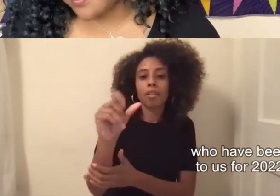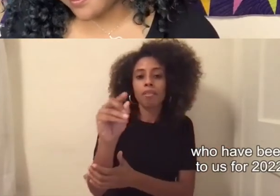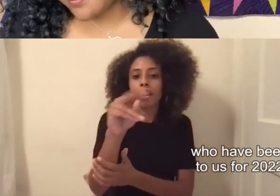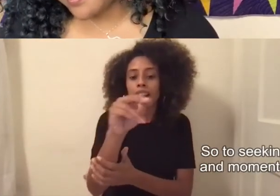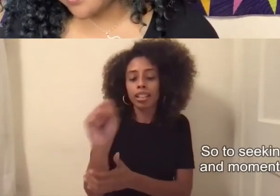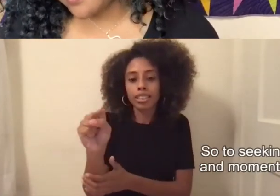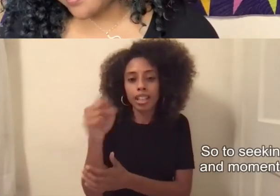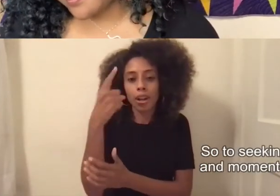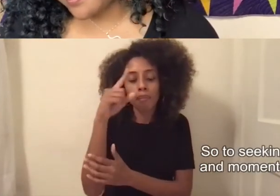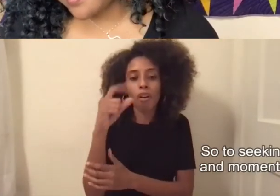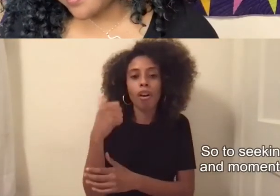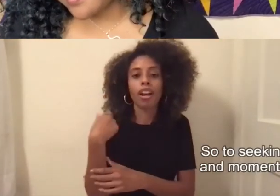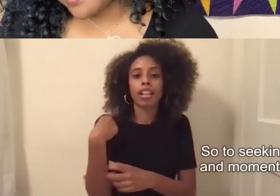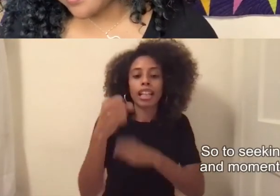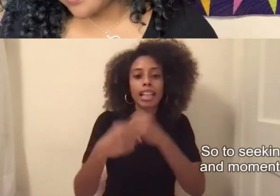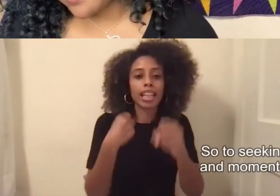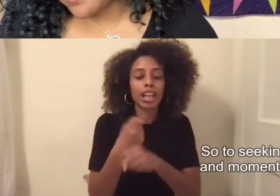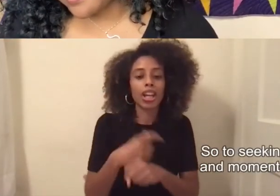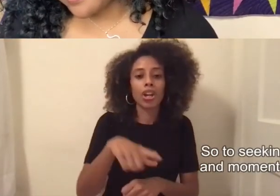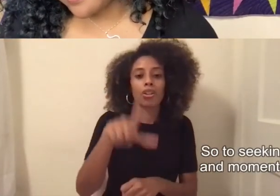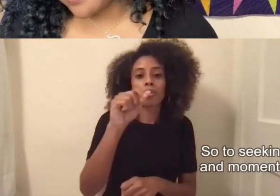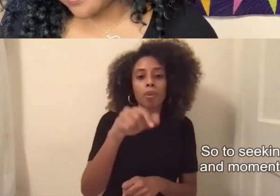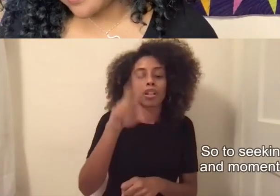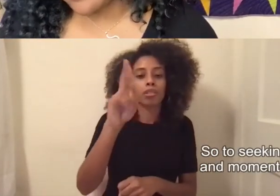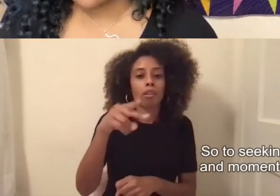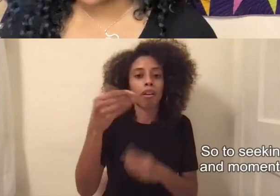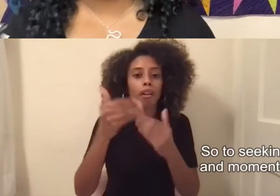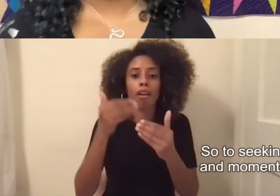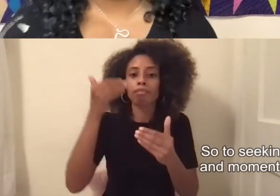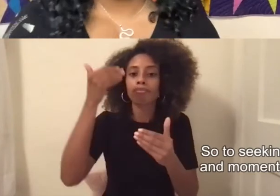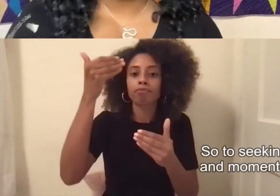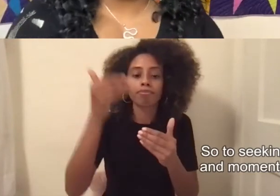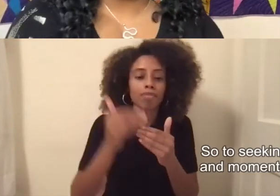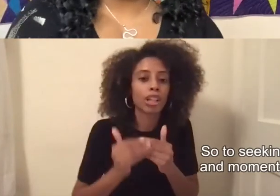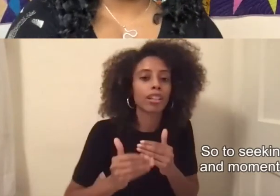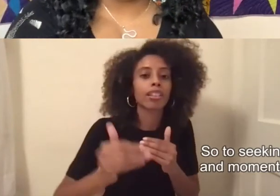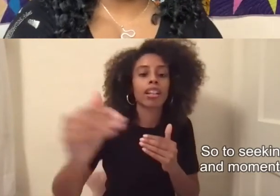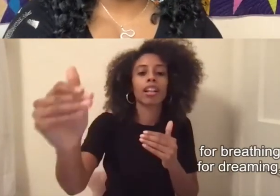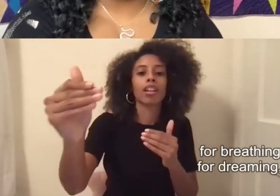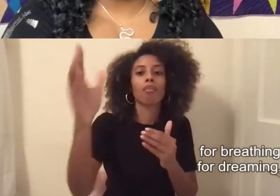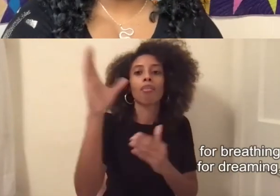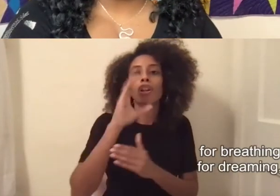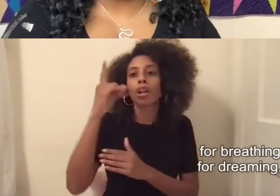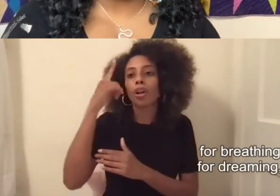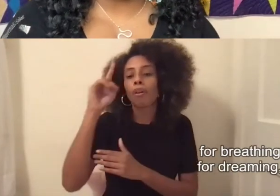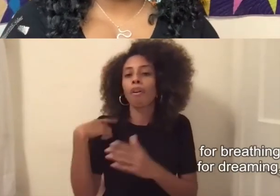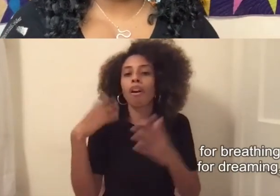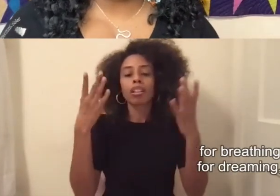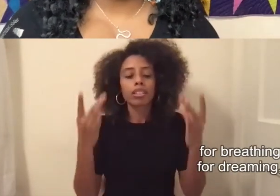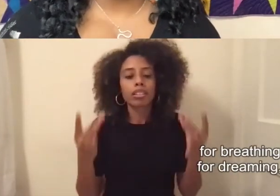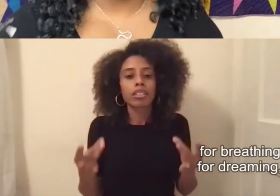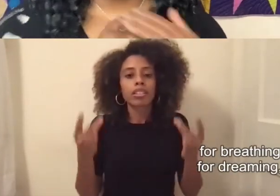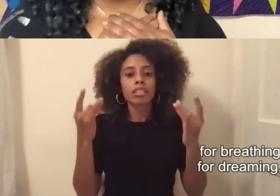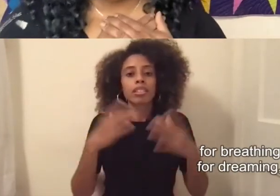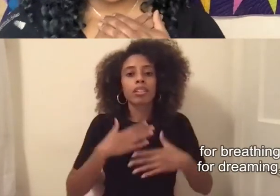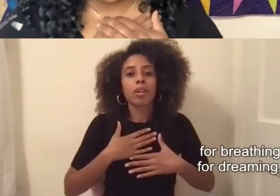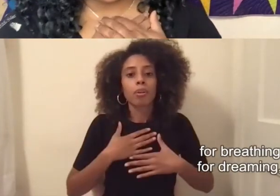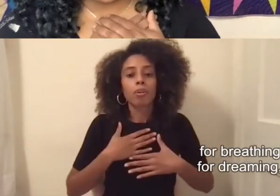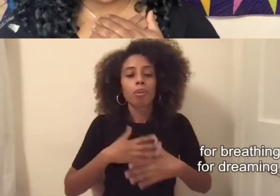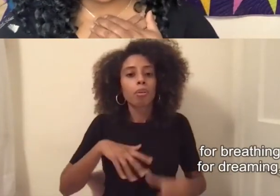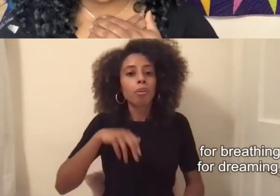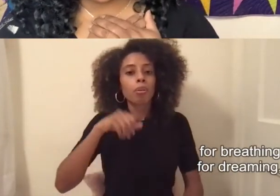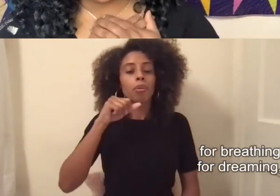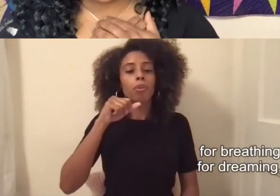and beyond. So to seeking the spaces and moments for stillness, for breathing, for